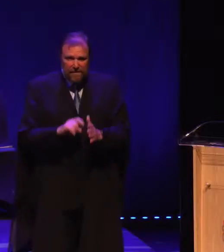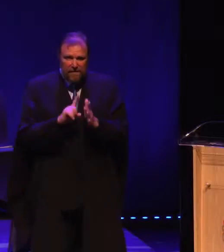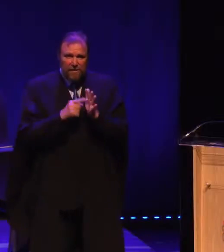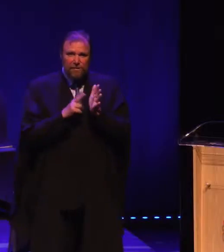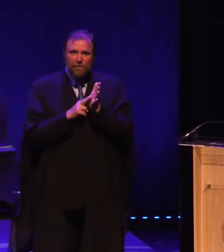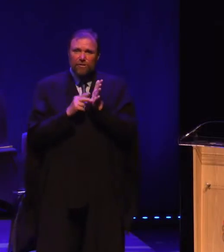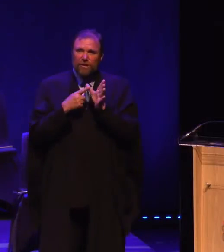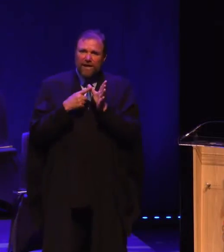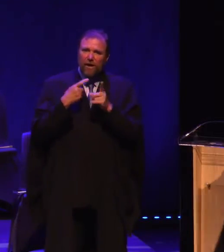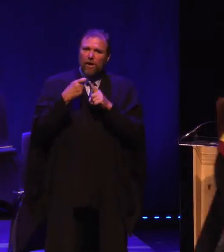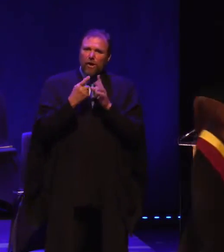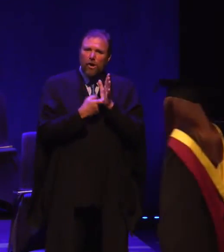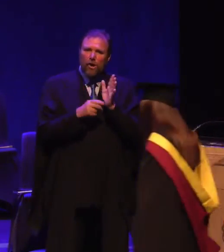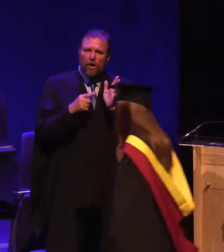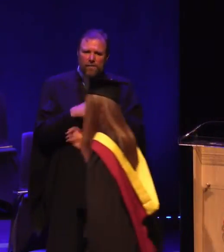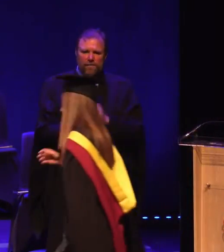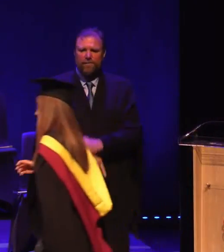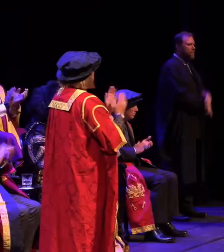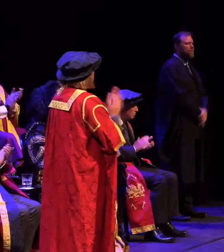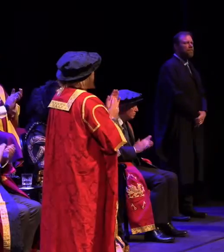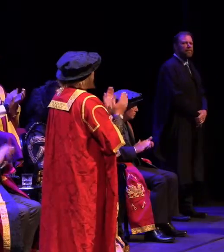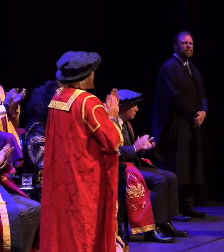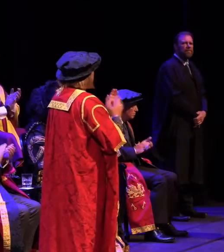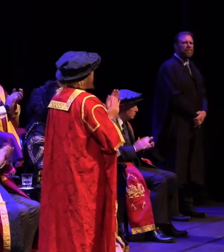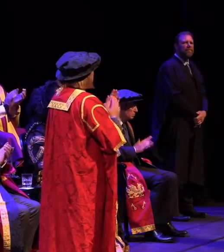Jenna Curley.